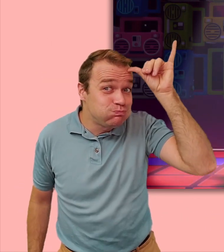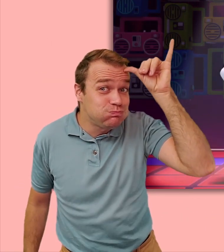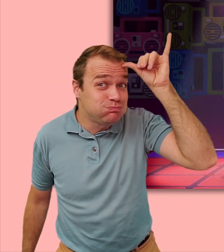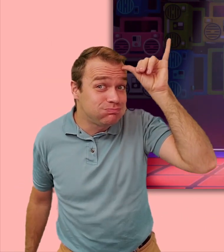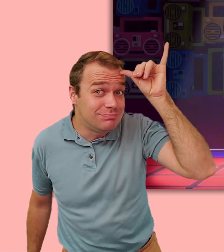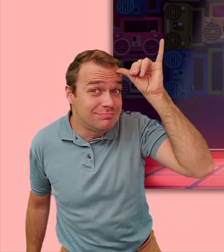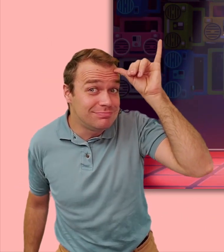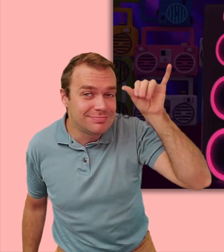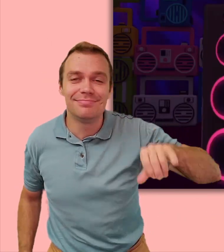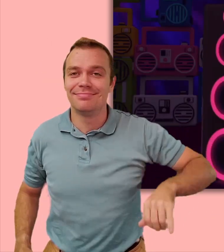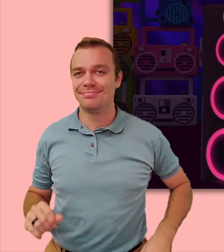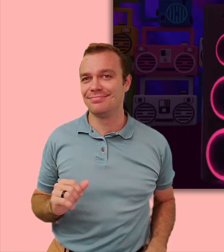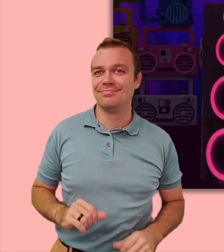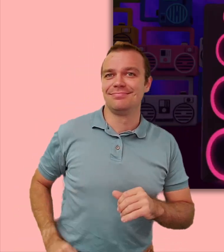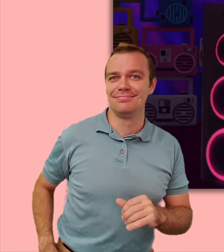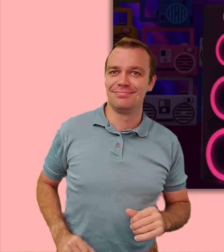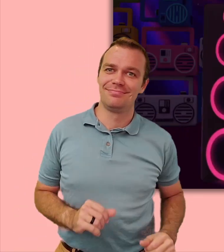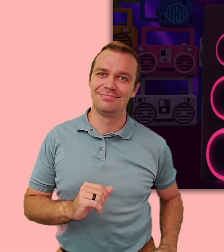moo, moo.